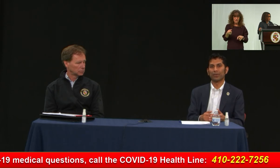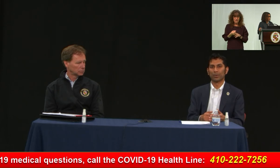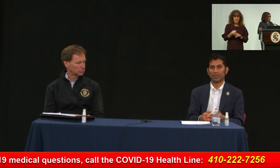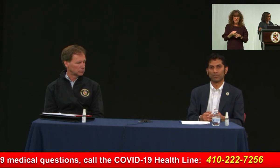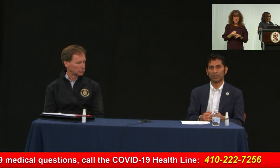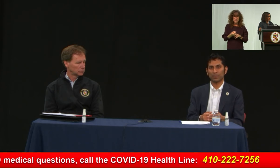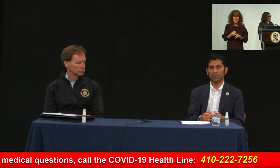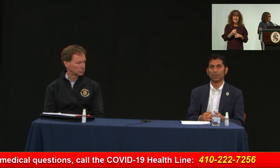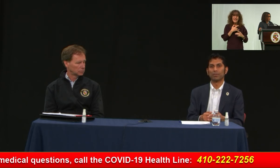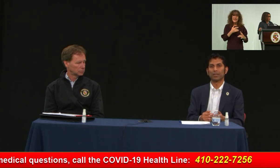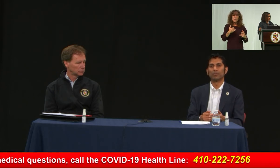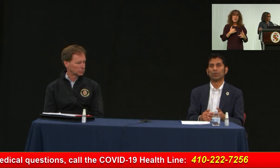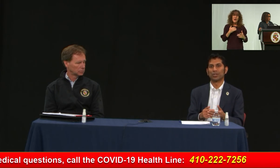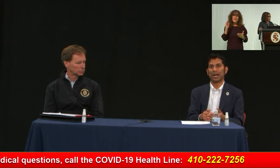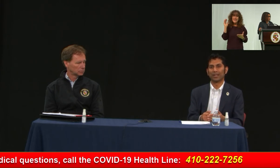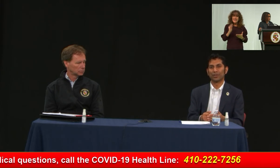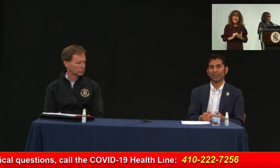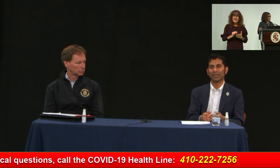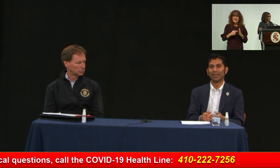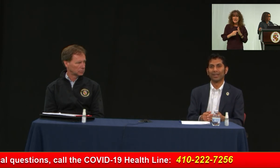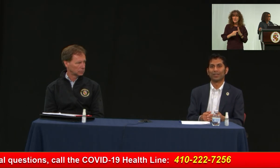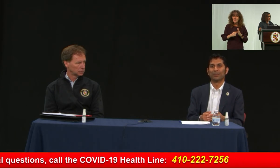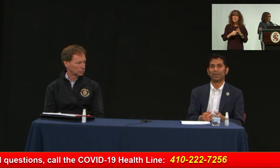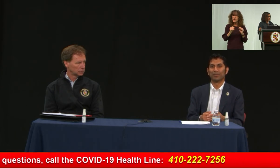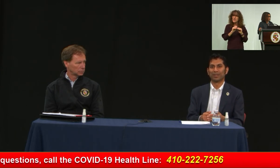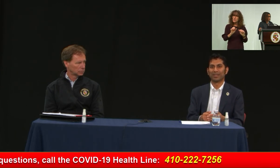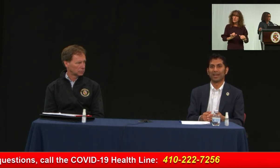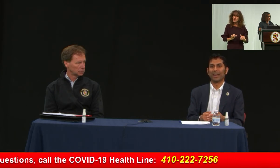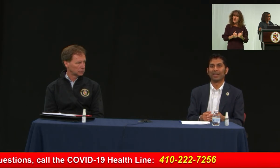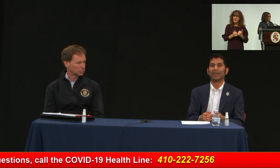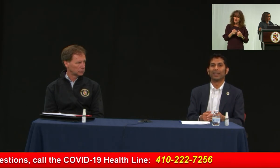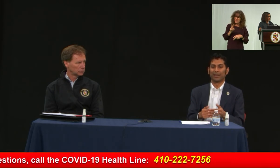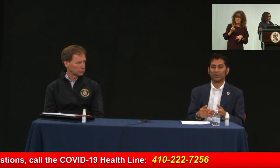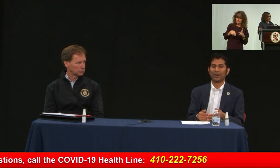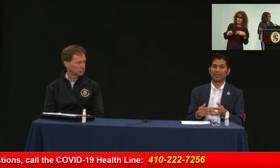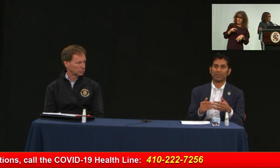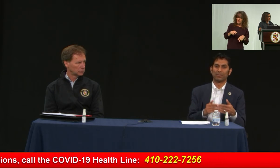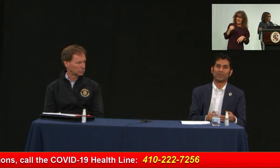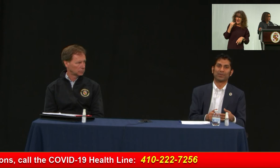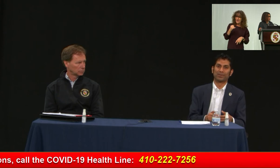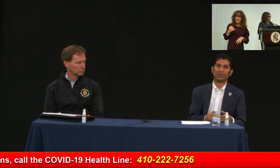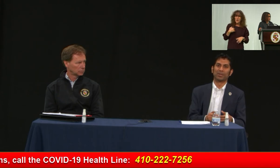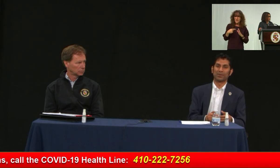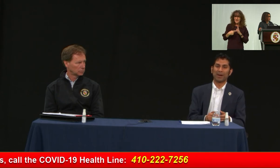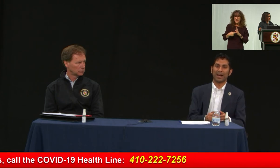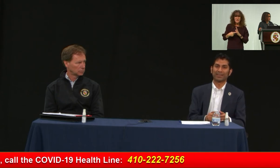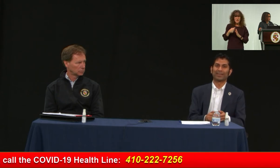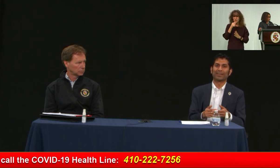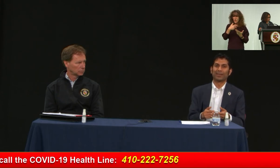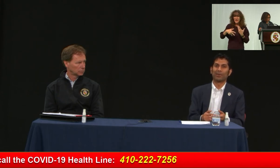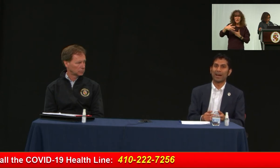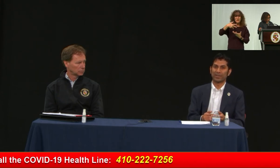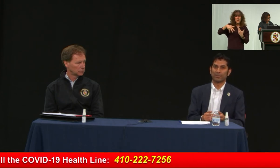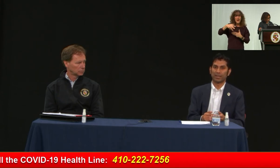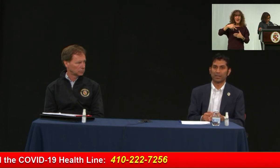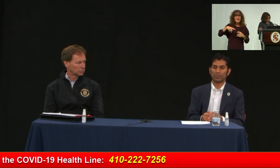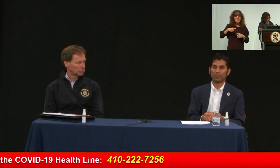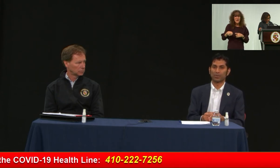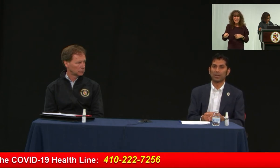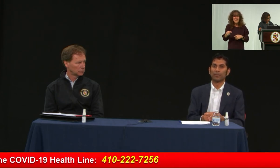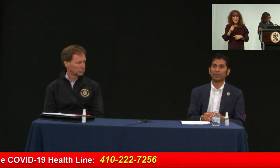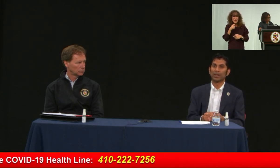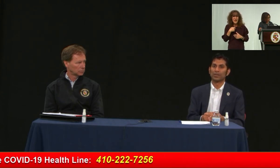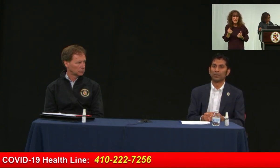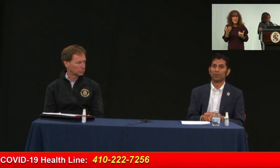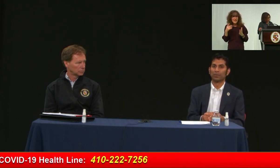to have fewer symptoms, which makes it more challenging to be able to say, if you have symptoms, don't interact. They don't have as many